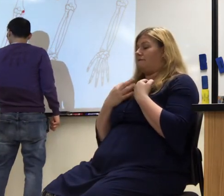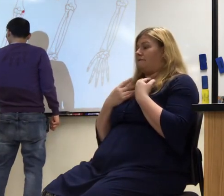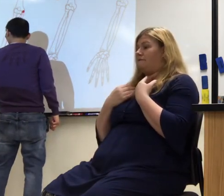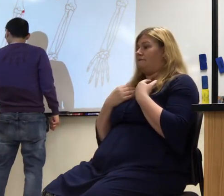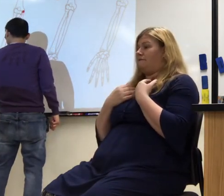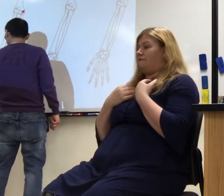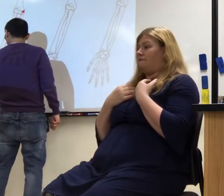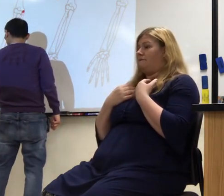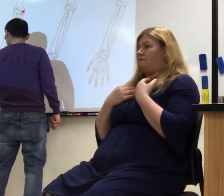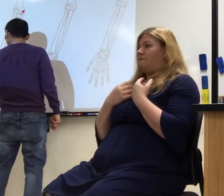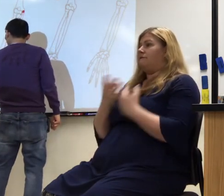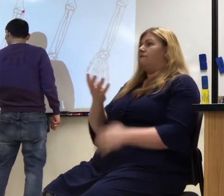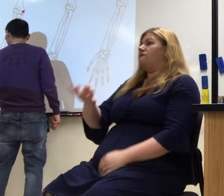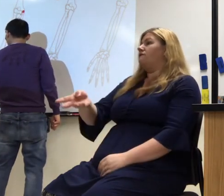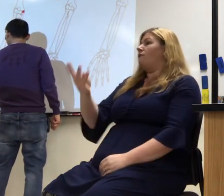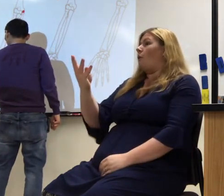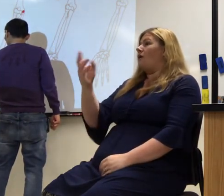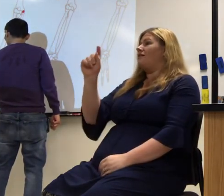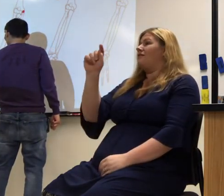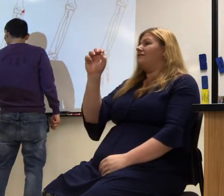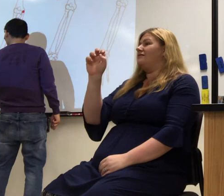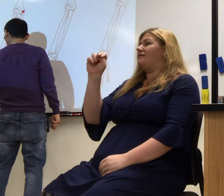going to be four tendons.